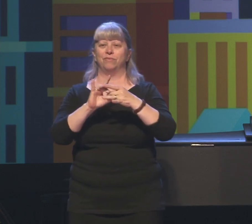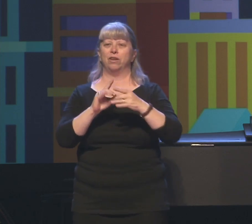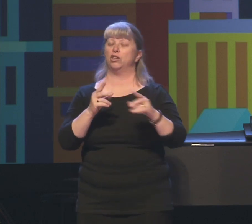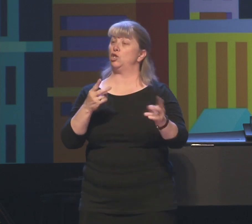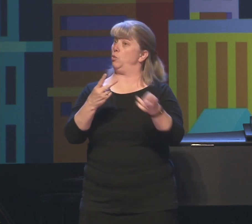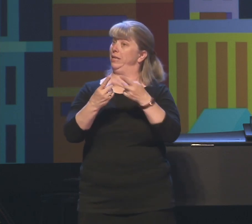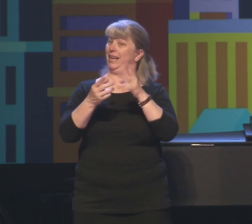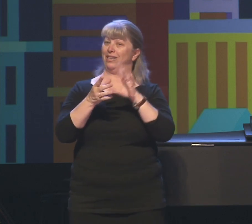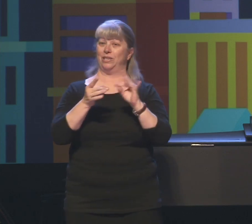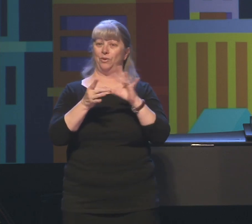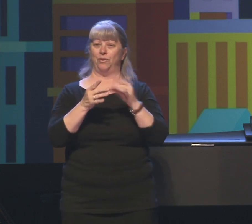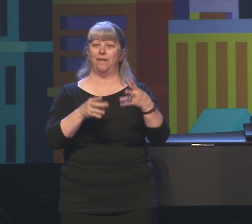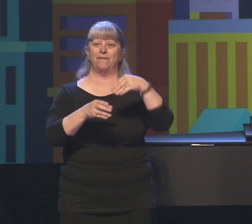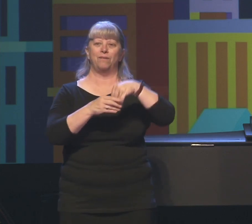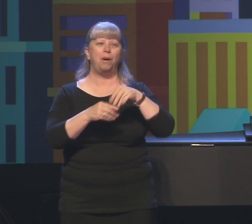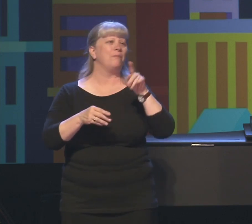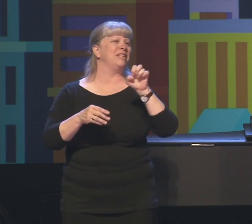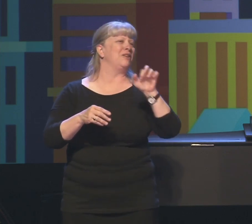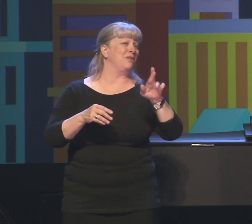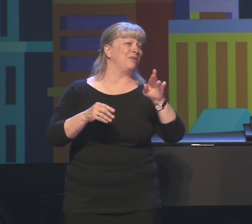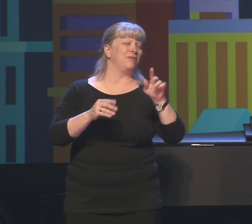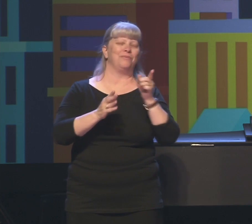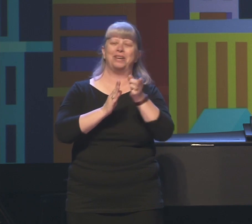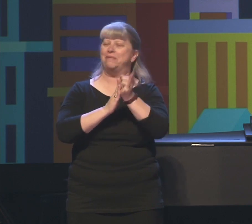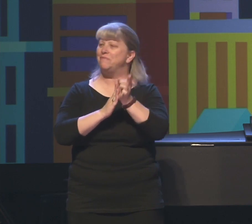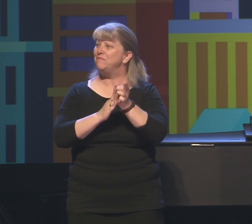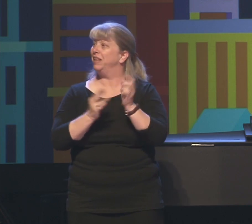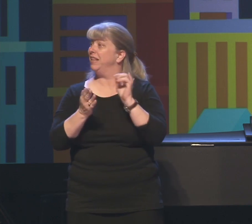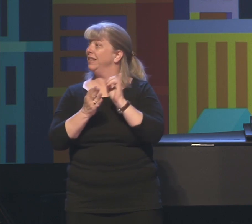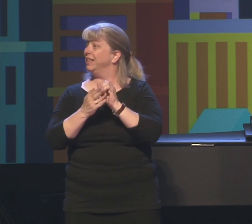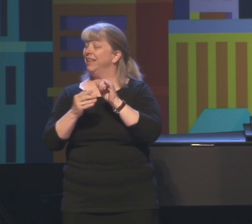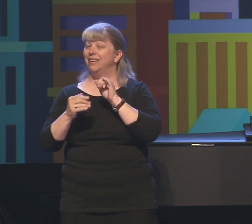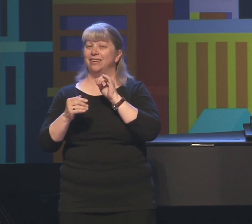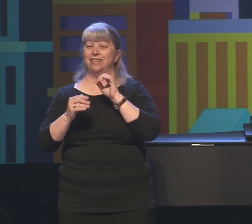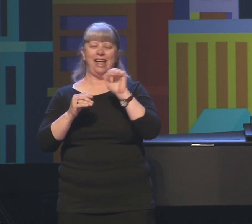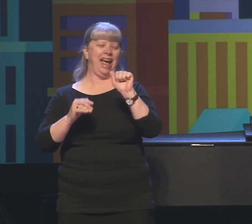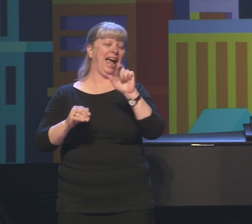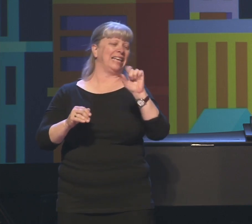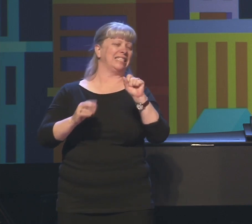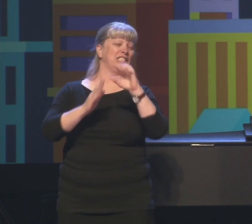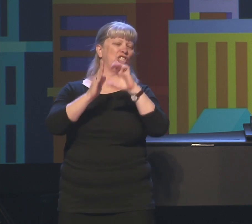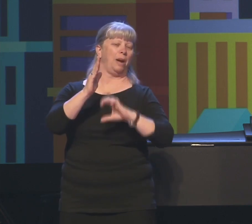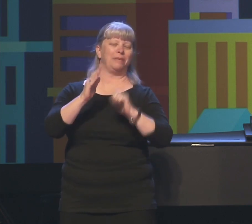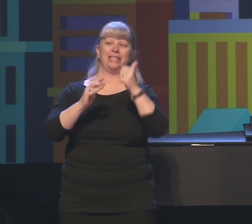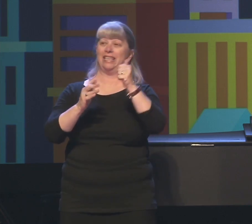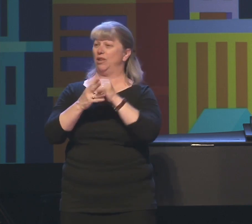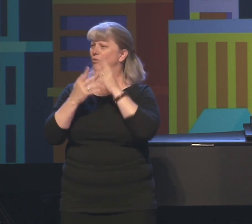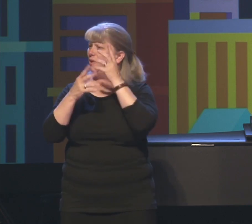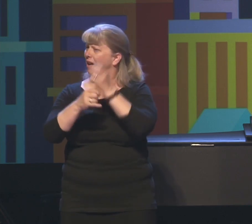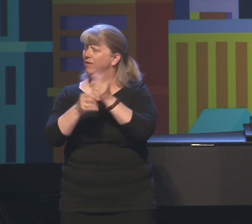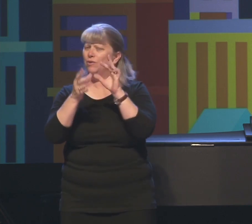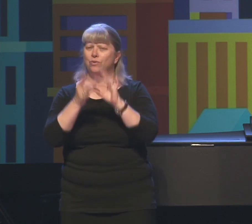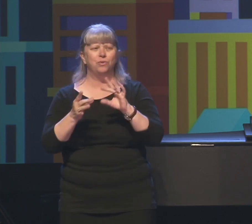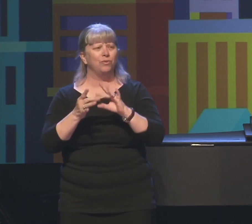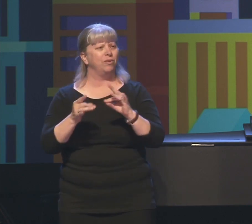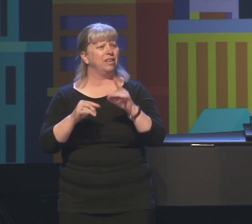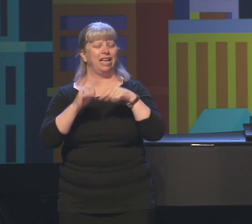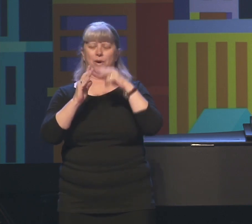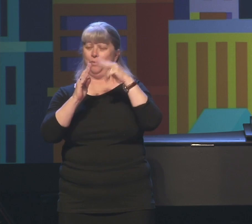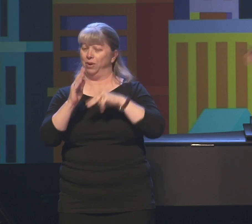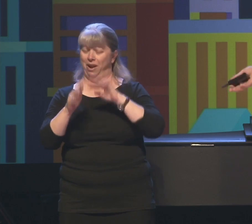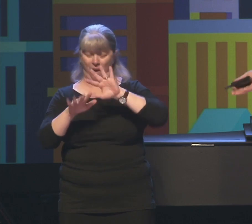story that involves Peter that I want to look at for just a moment. And this is found in Acts chapter 10. And this is really a fascinating story. I can't read